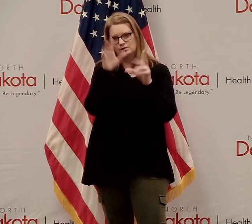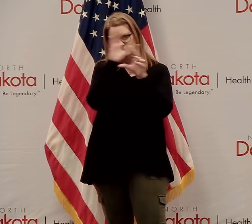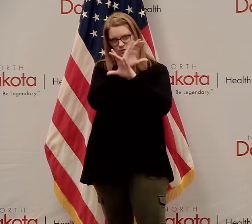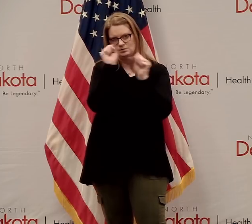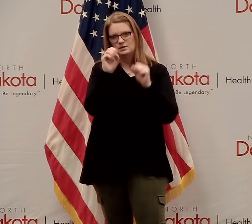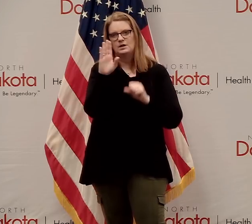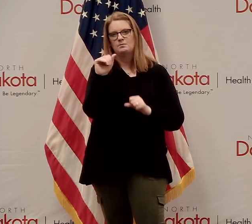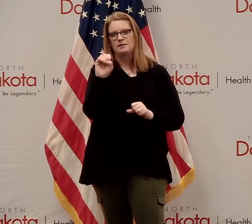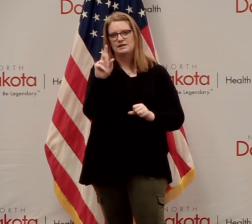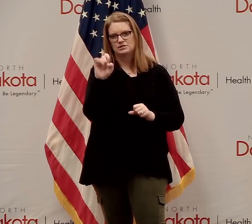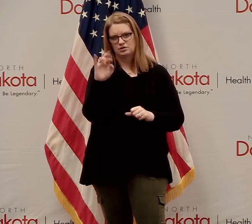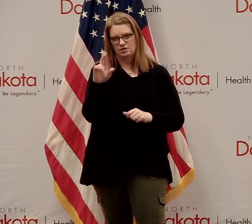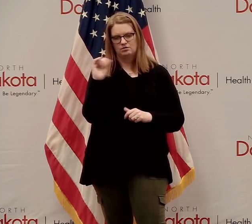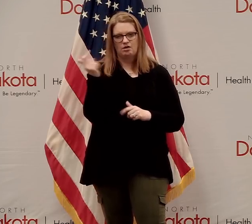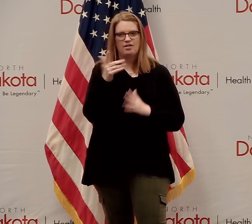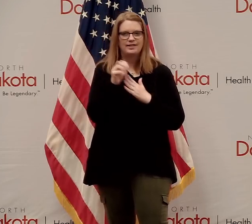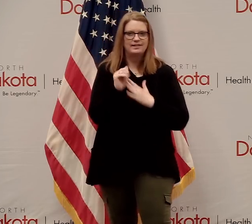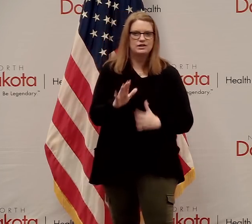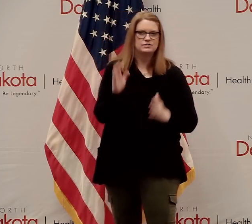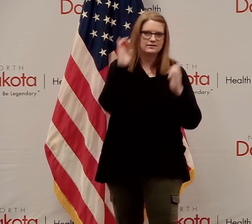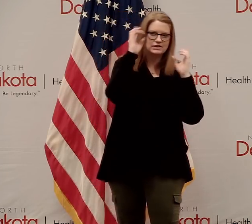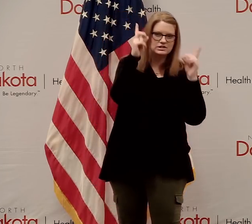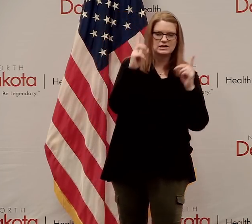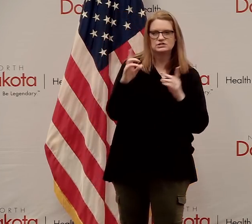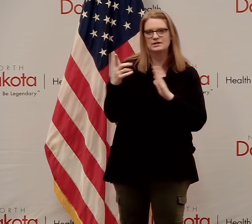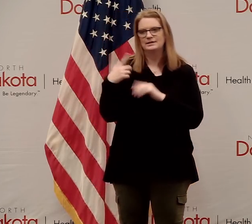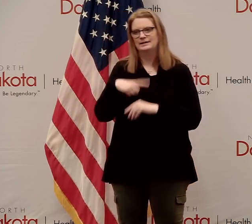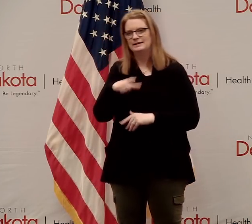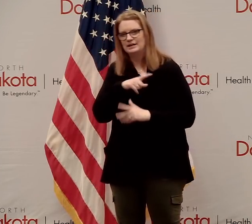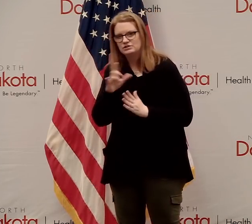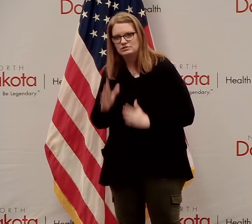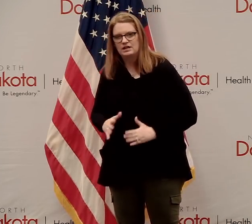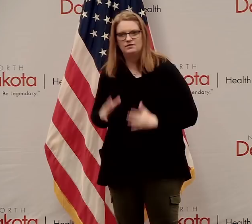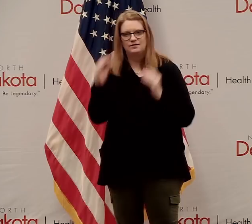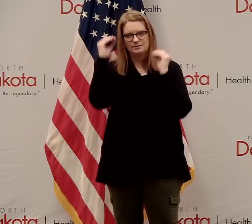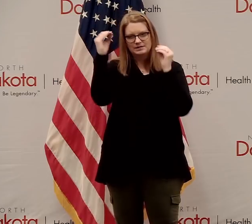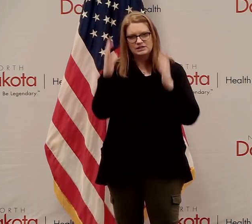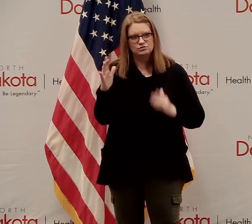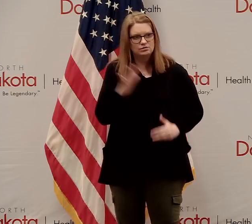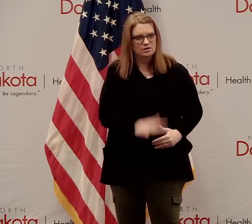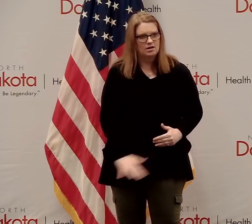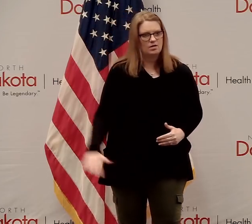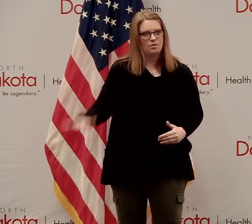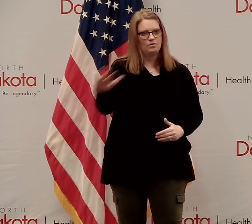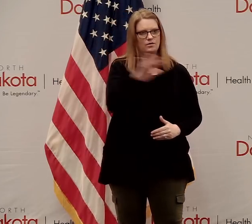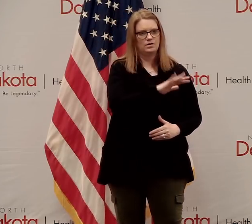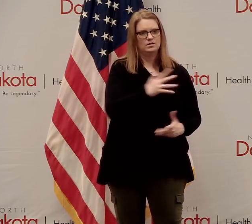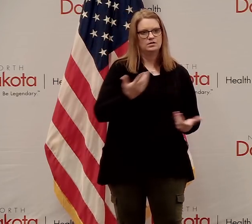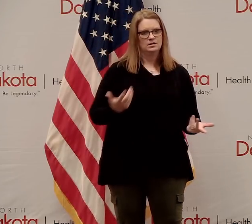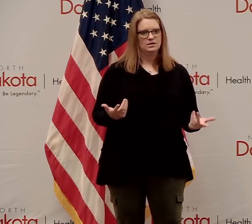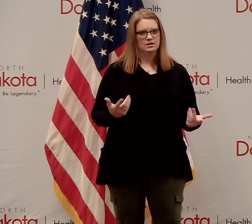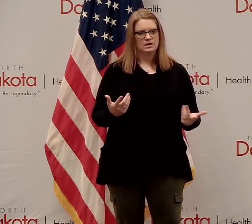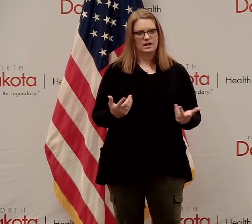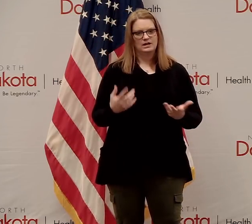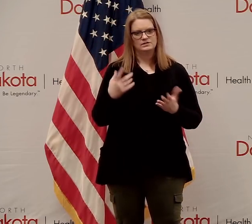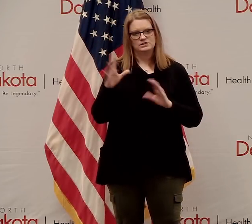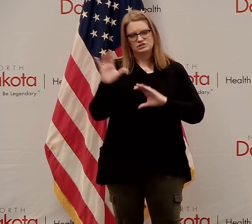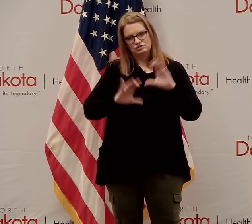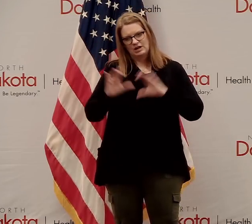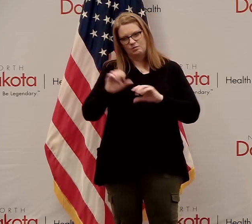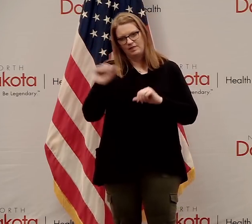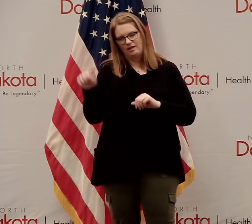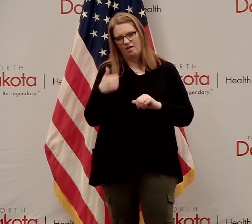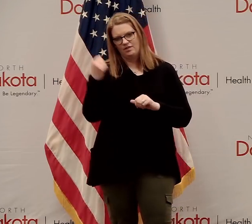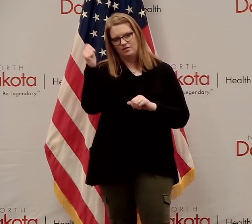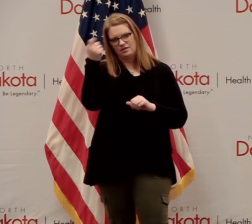all the leaders of education, legislators, and teachers from across the state. And there are, and from talking to other governors,